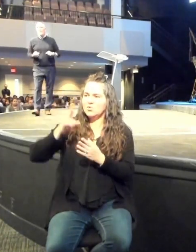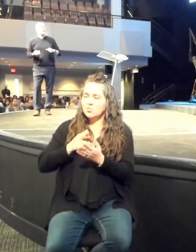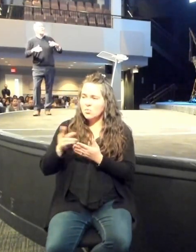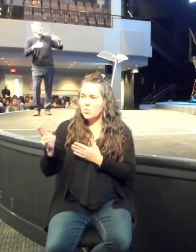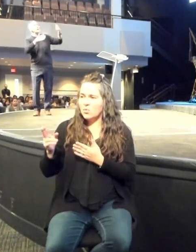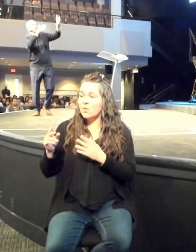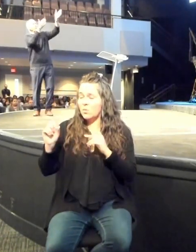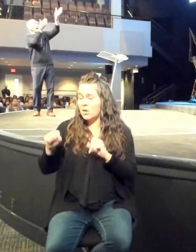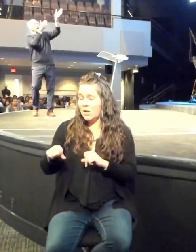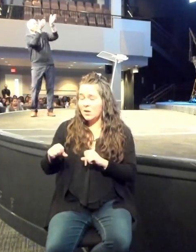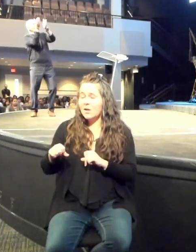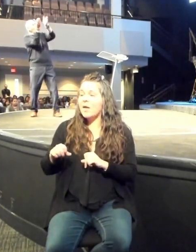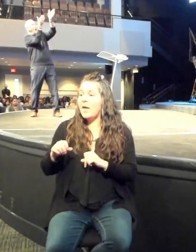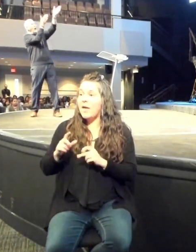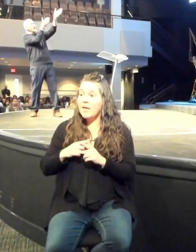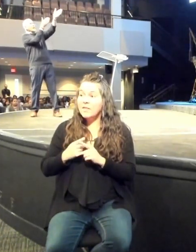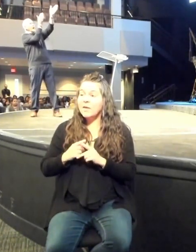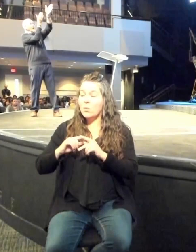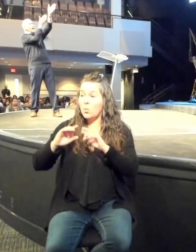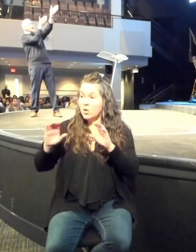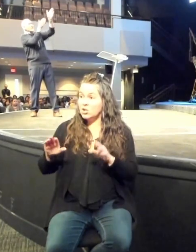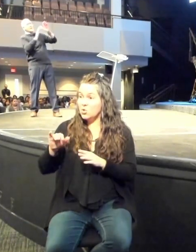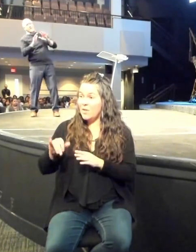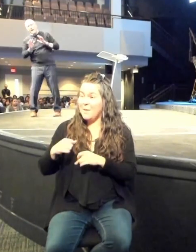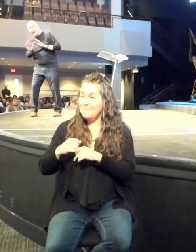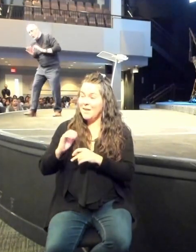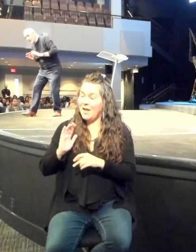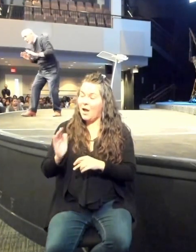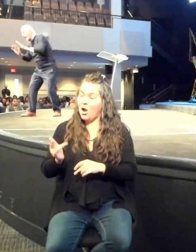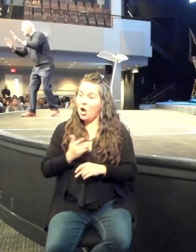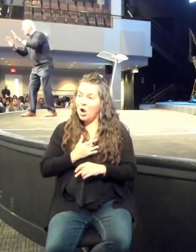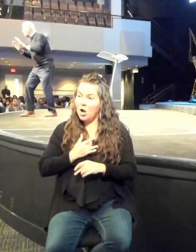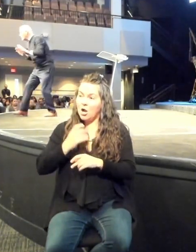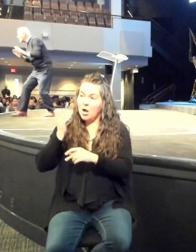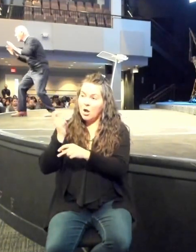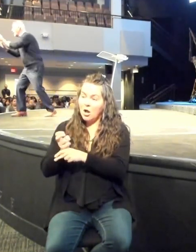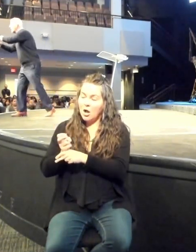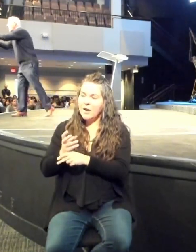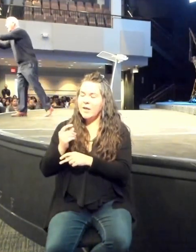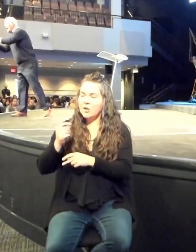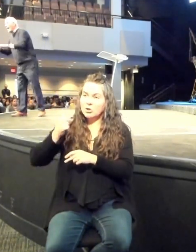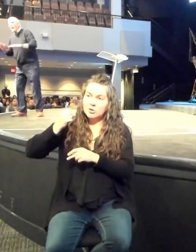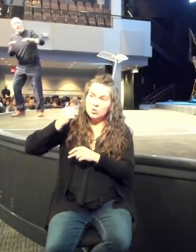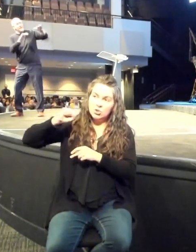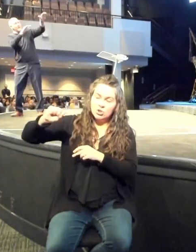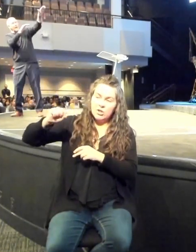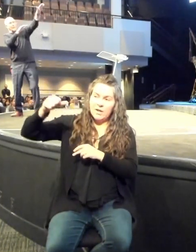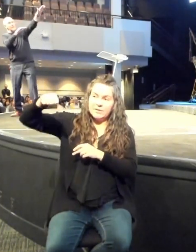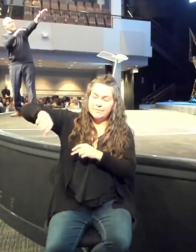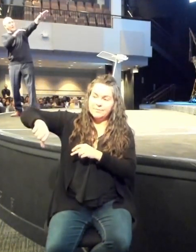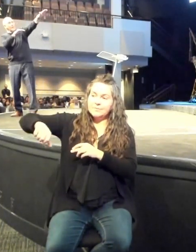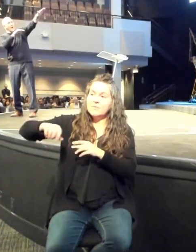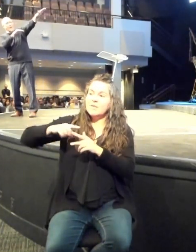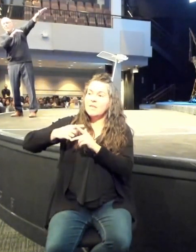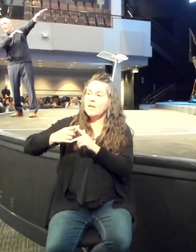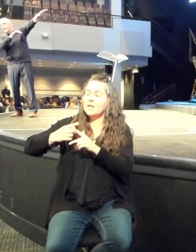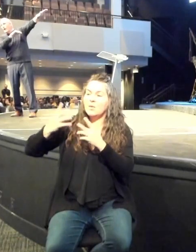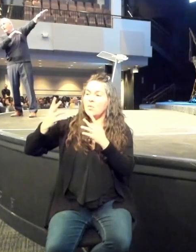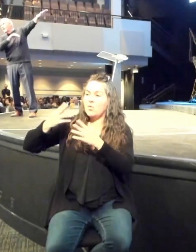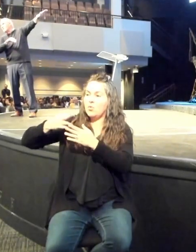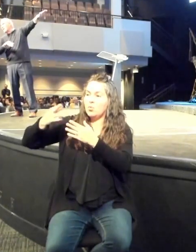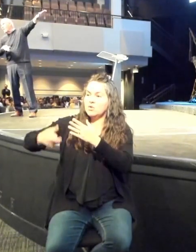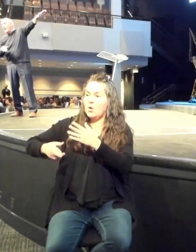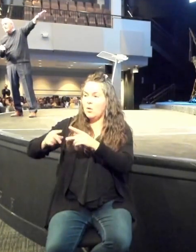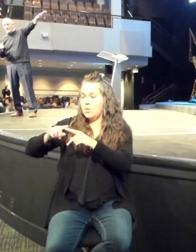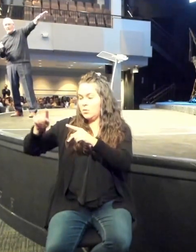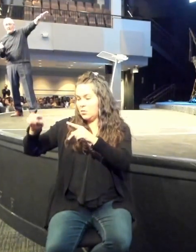his truth. And when we do that, when we harden our conscience and reject and push God away, what is the end result? The bottom word on the